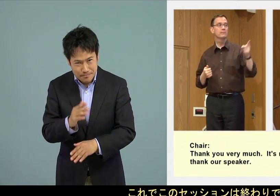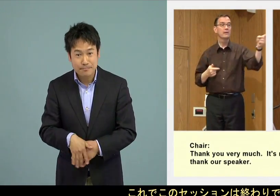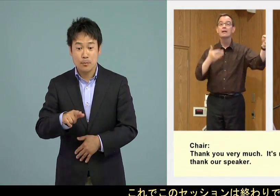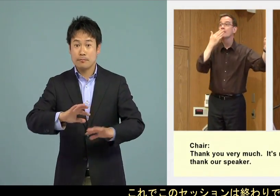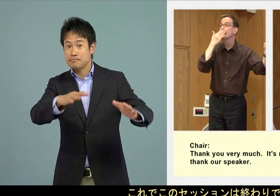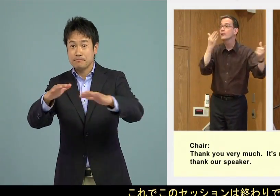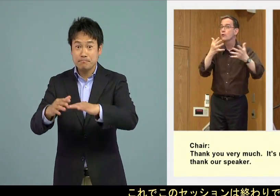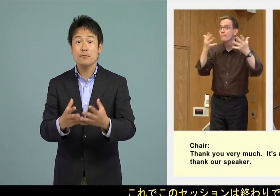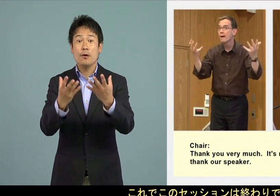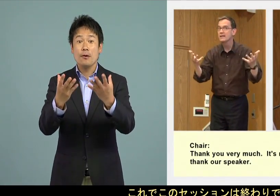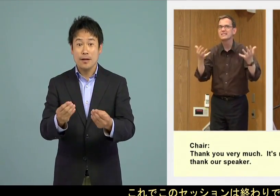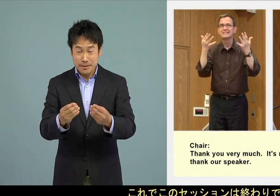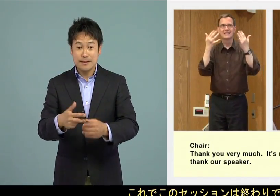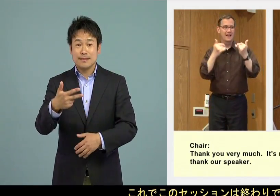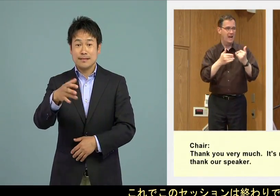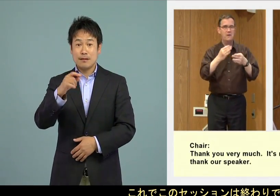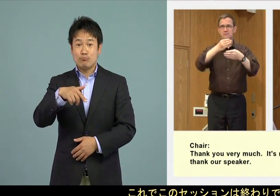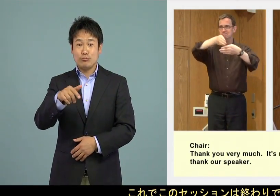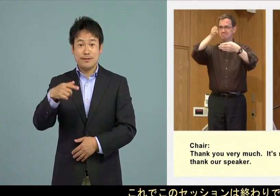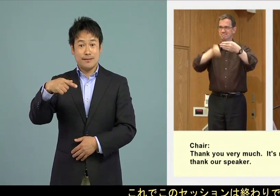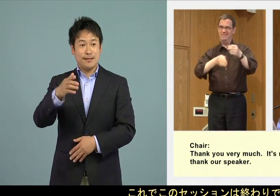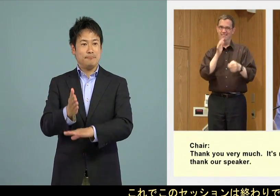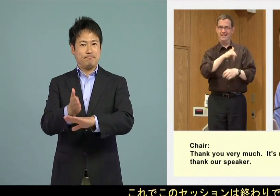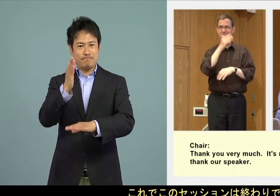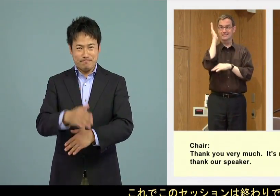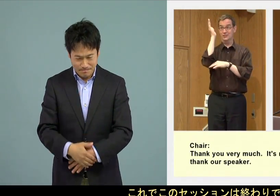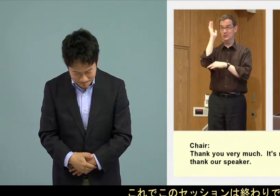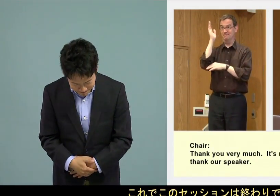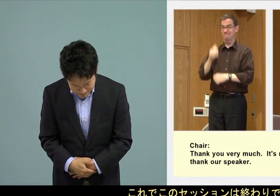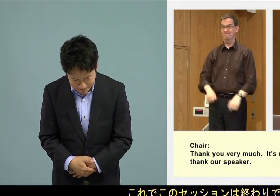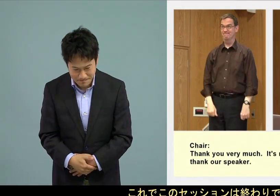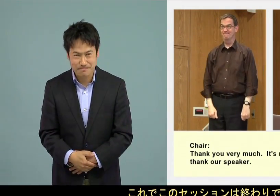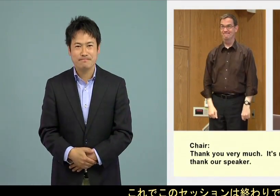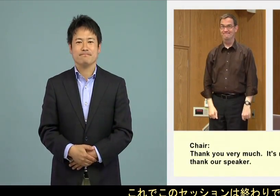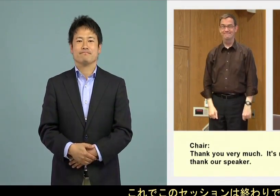close the session, so let's... Thank you.